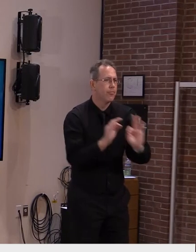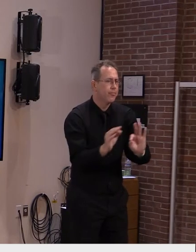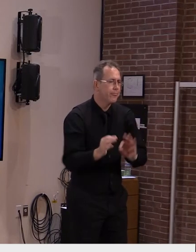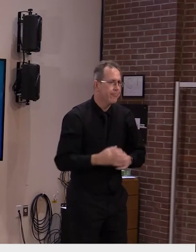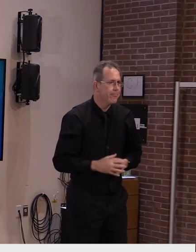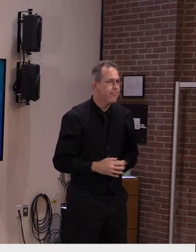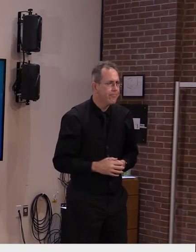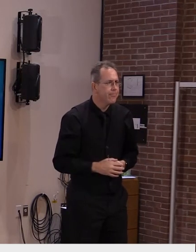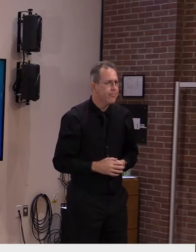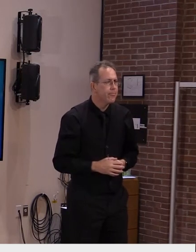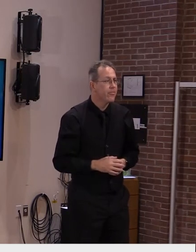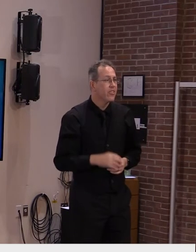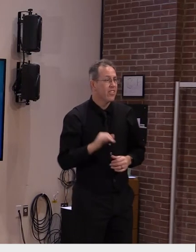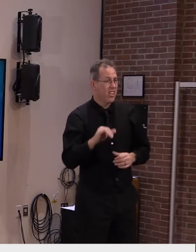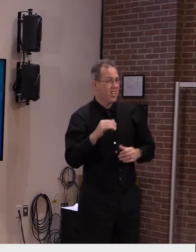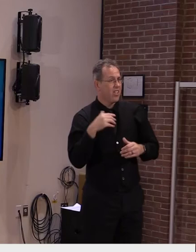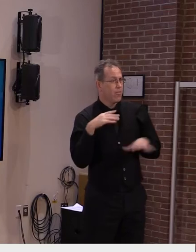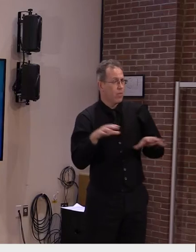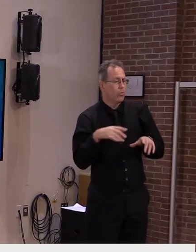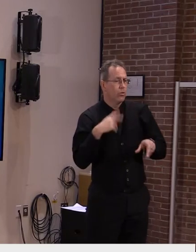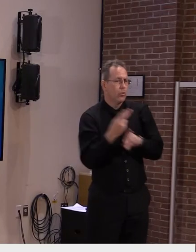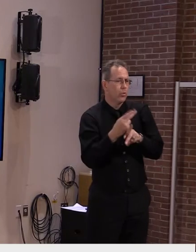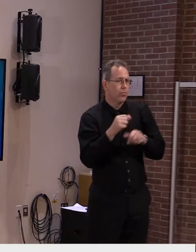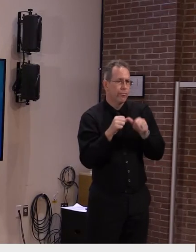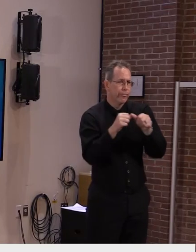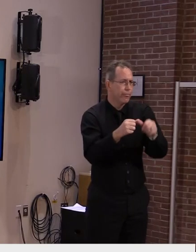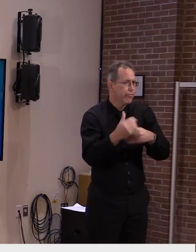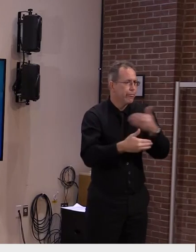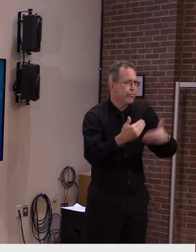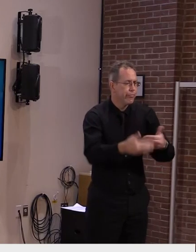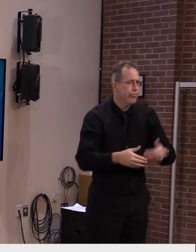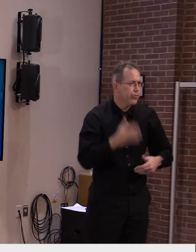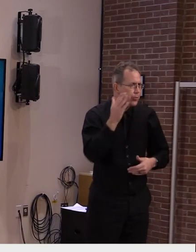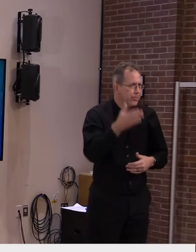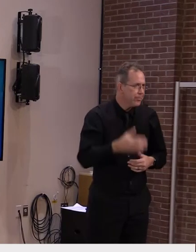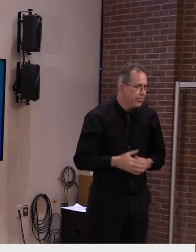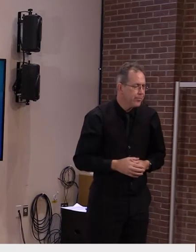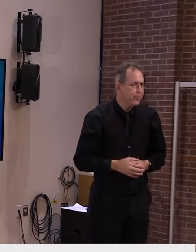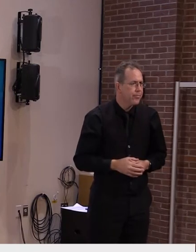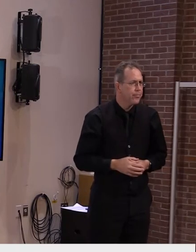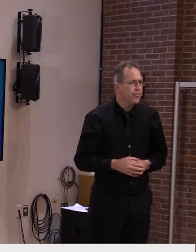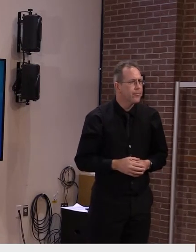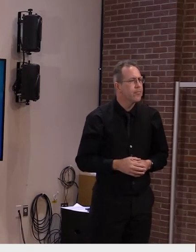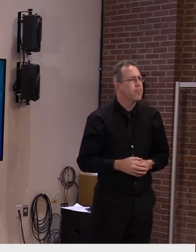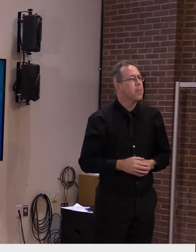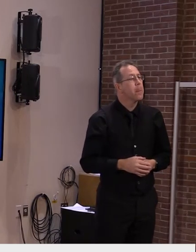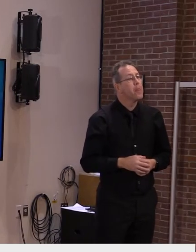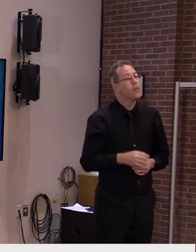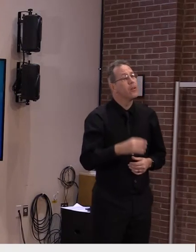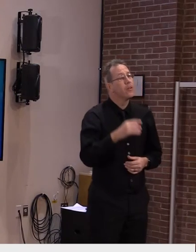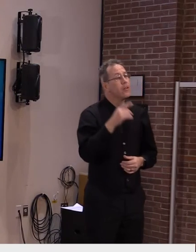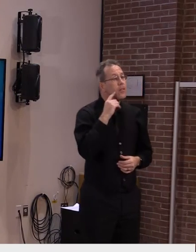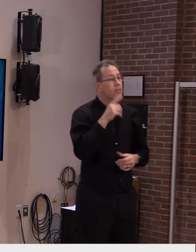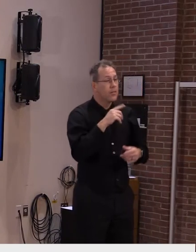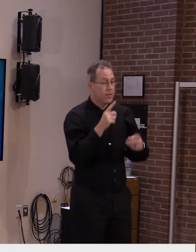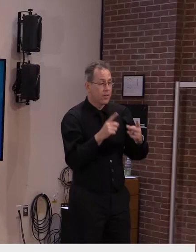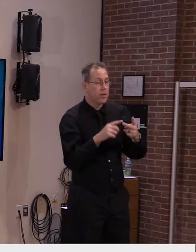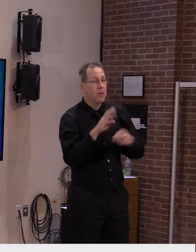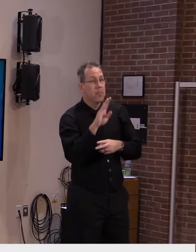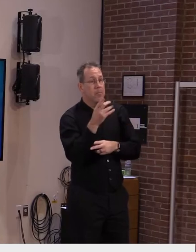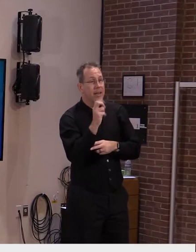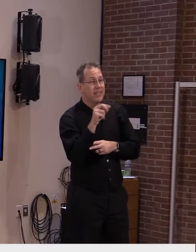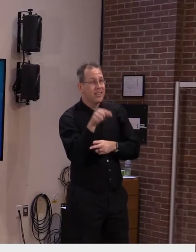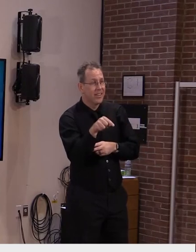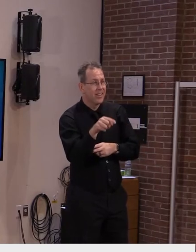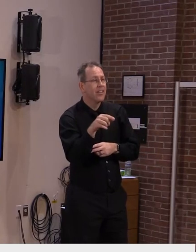We continue to do that. We will continue to do that in Bennington. We will continue to do that